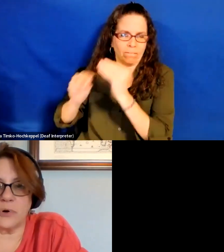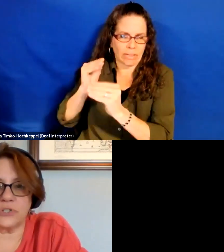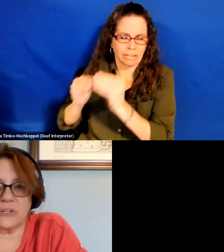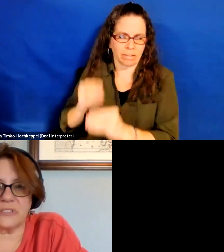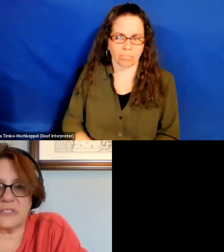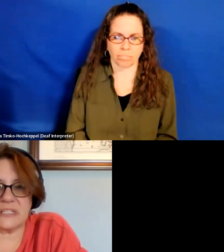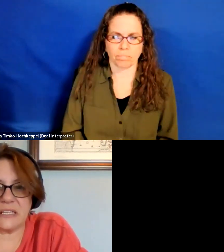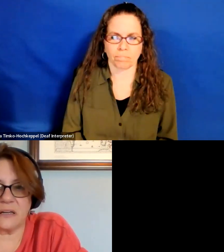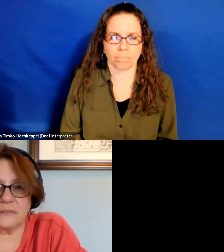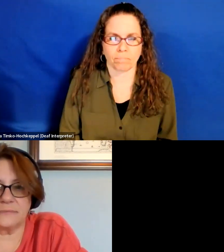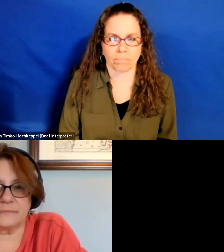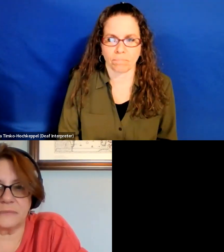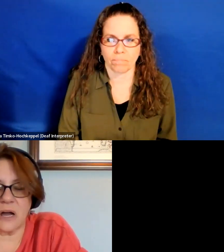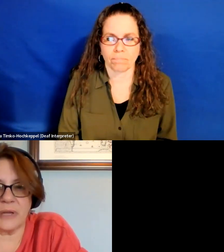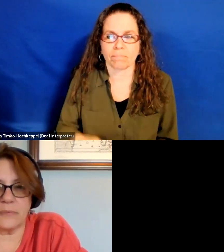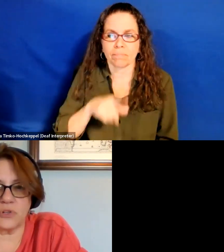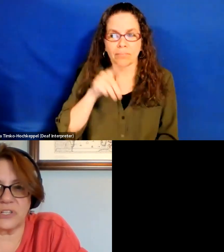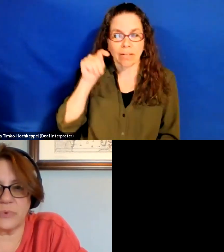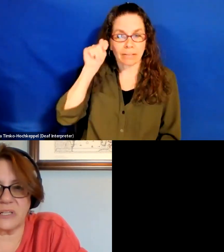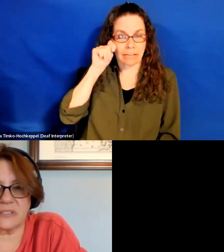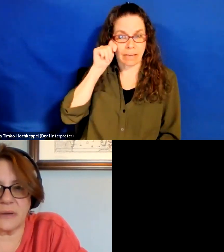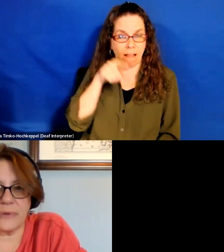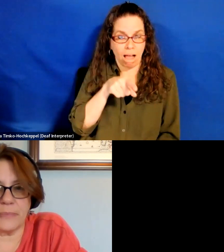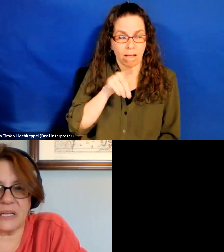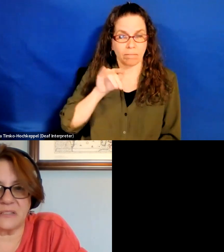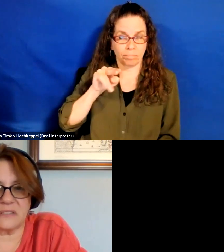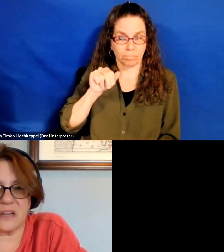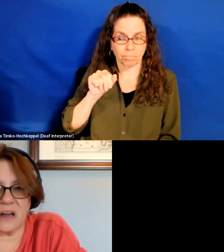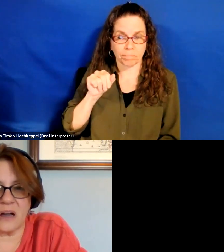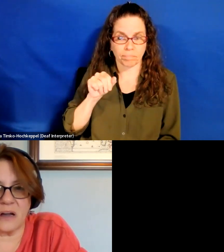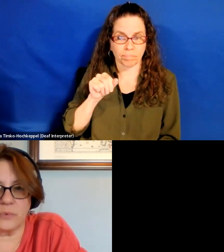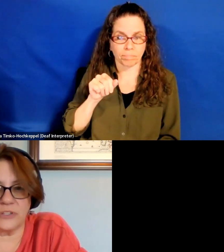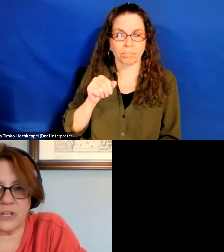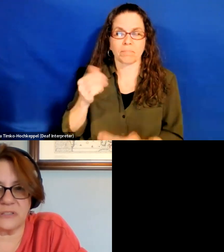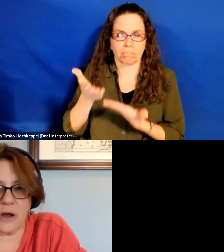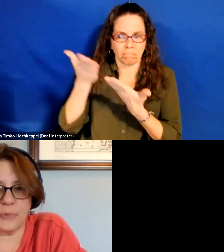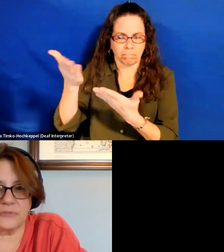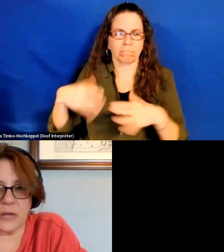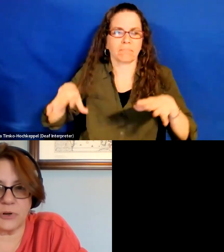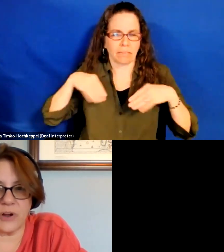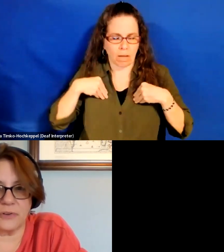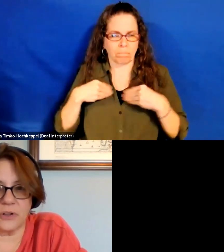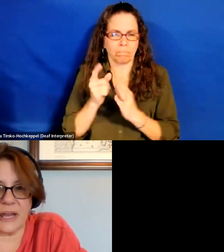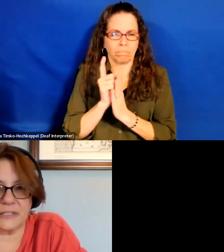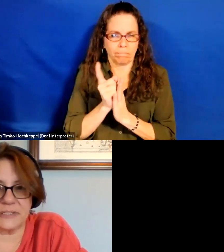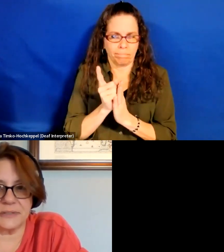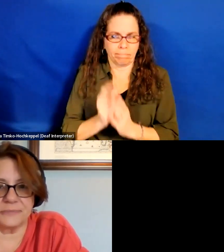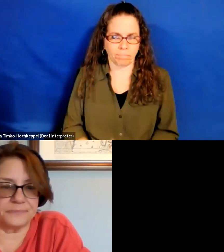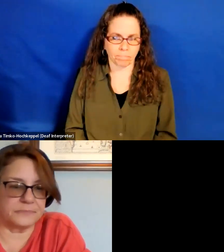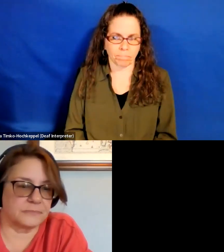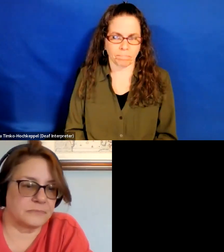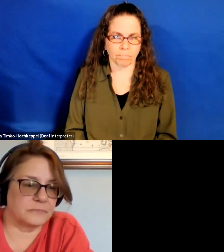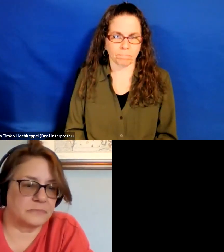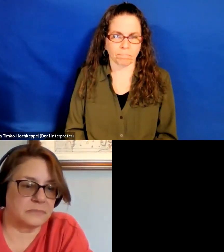I'll make a motion. This is Tina. Make a motion that we accept the minutes with just a couple of typographical